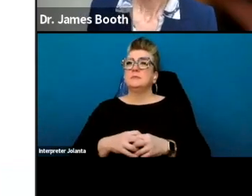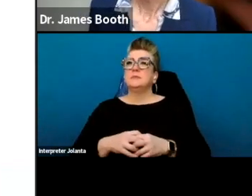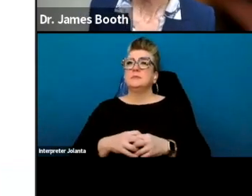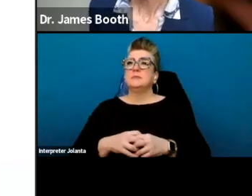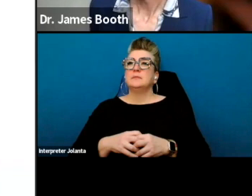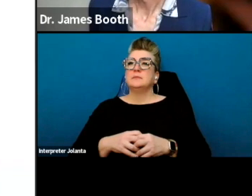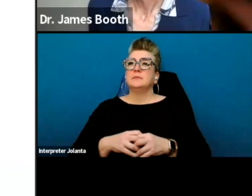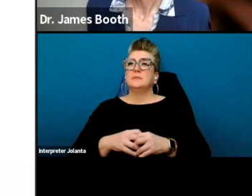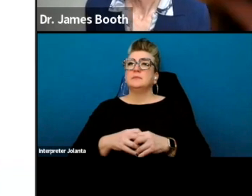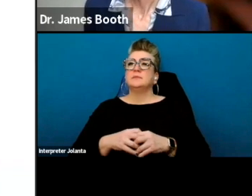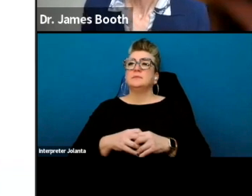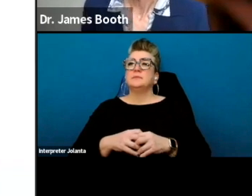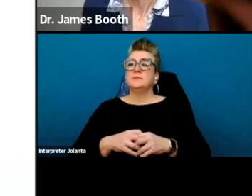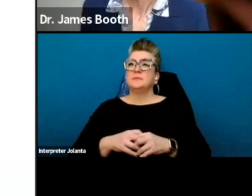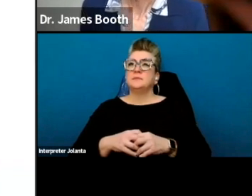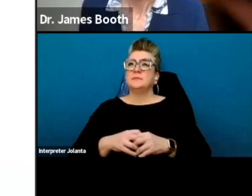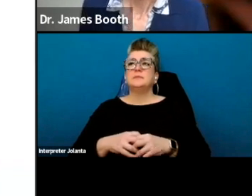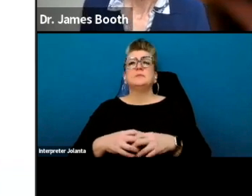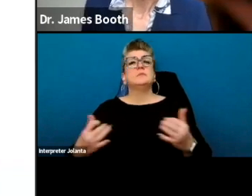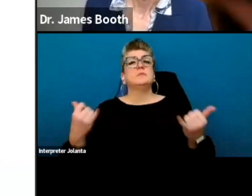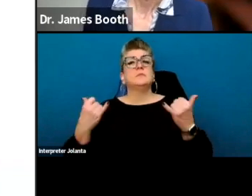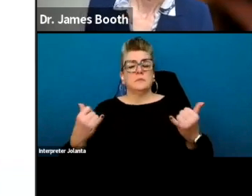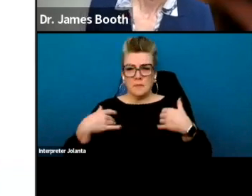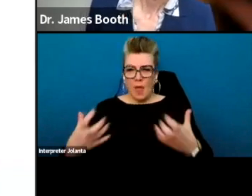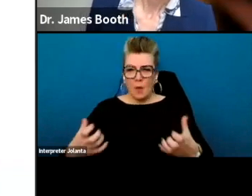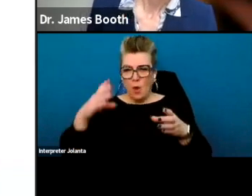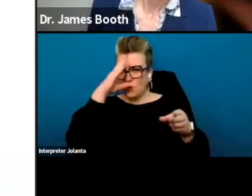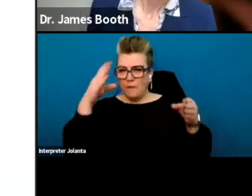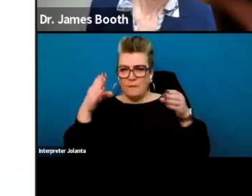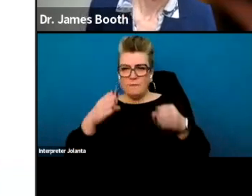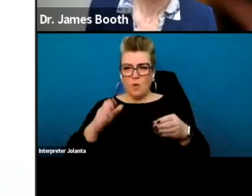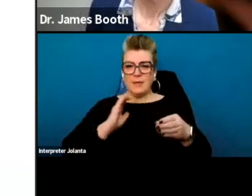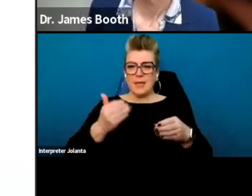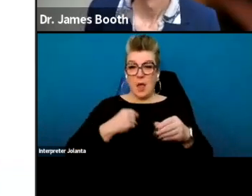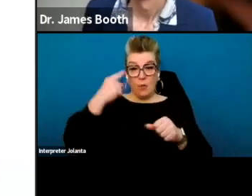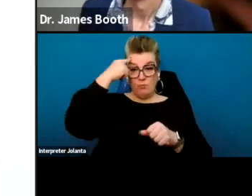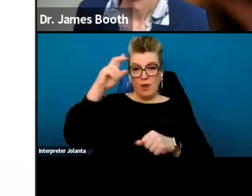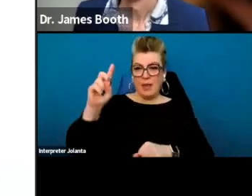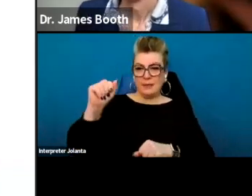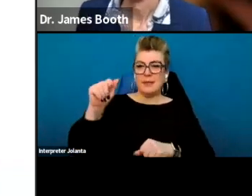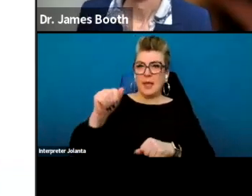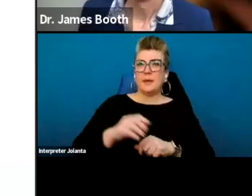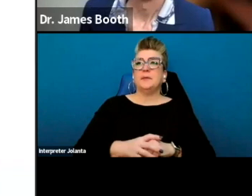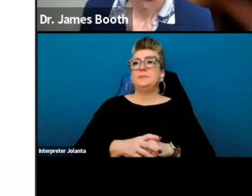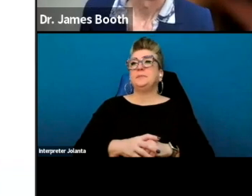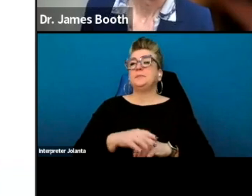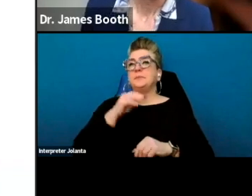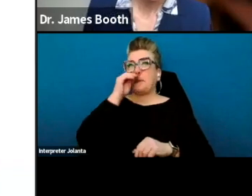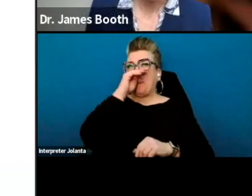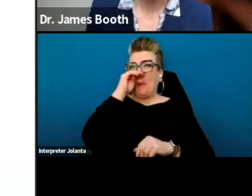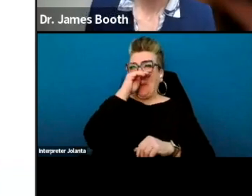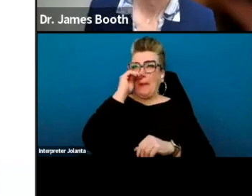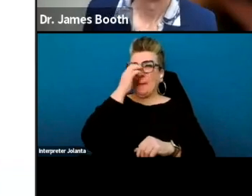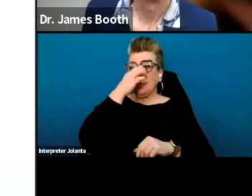What I'd like to focus on is the brain data. So this is a map of